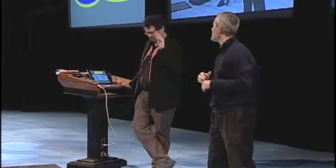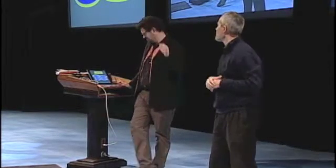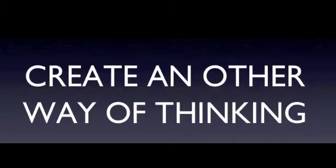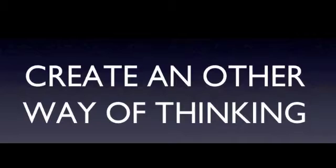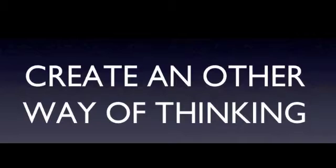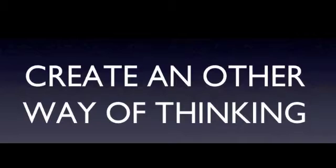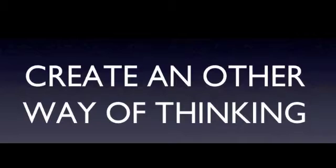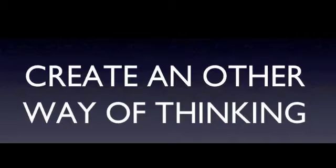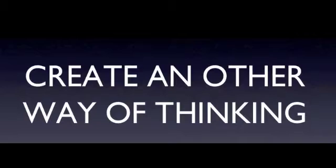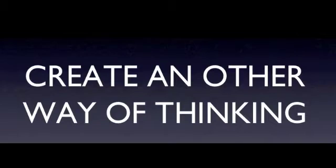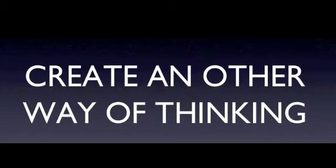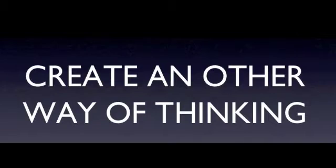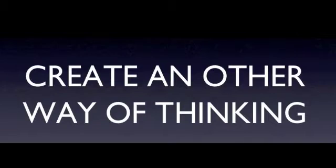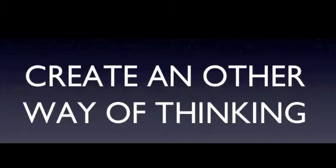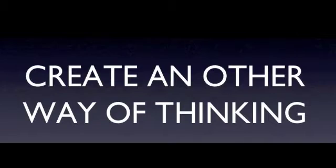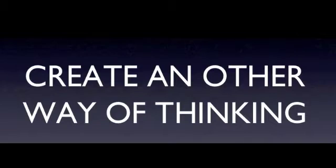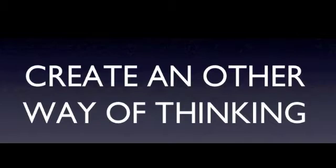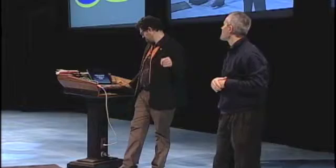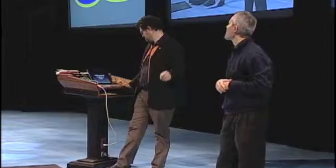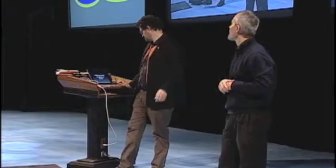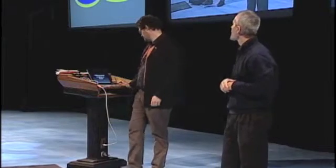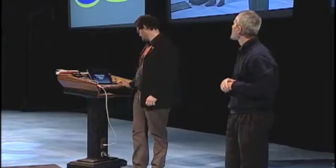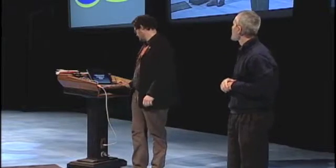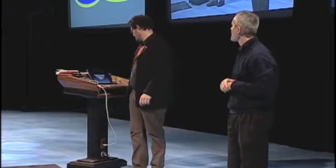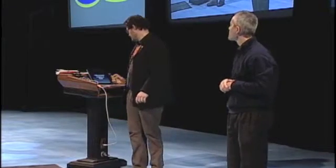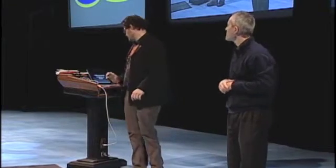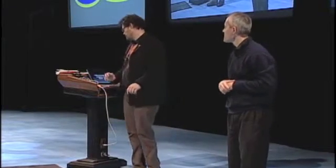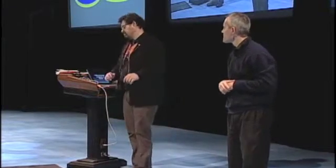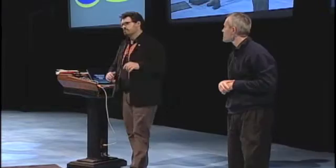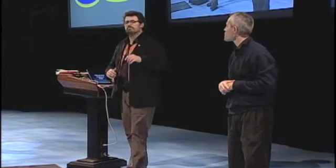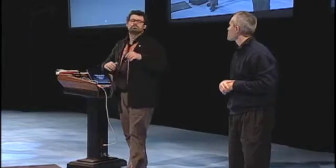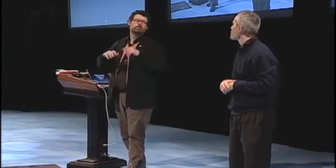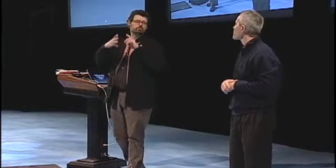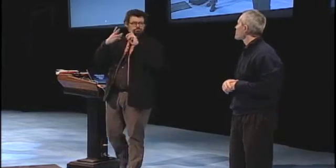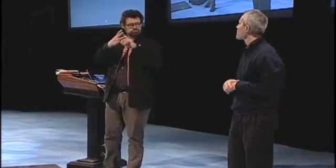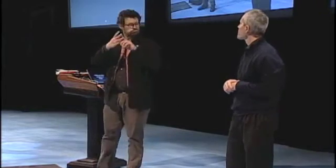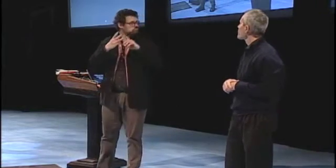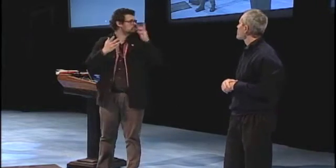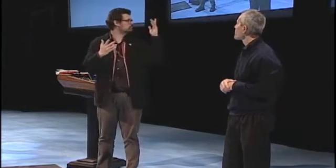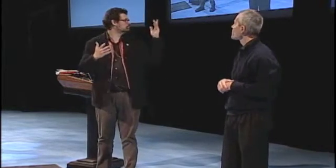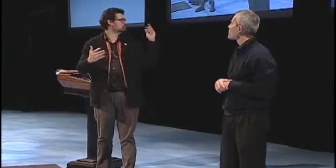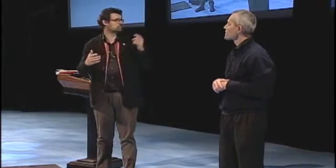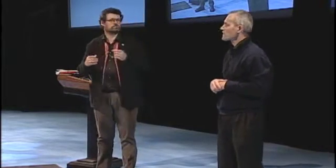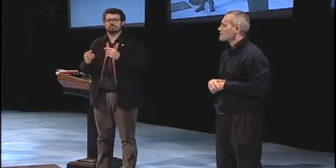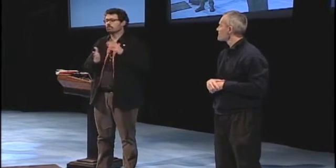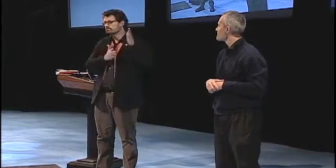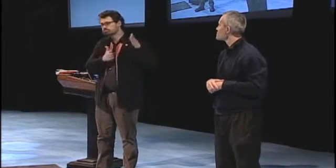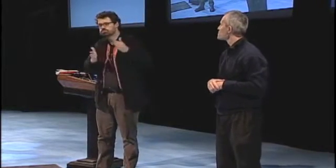into this entire experience to make it a completely powerful.